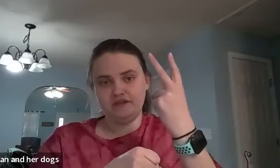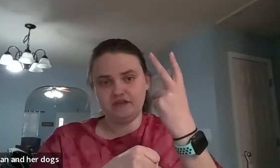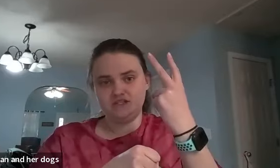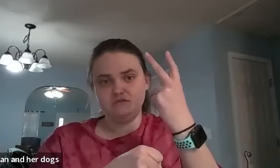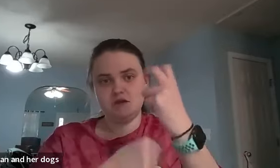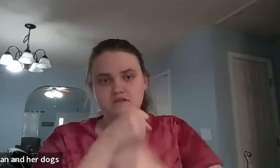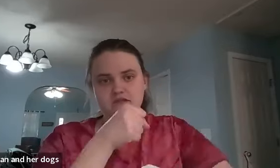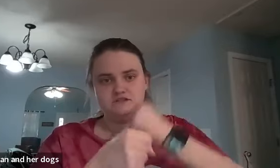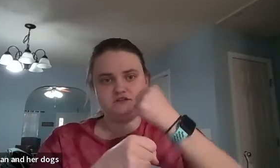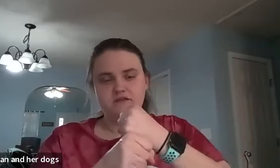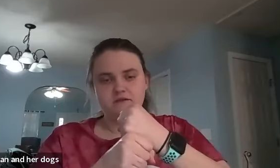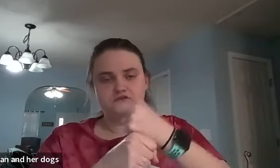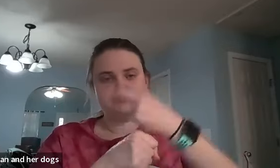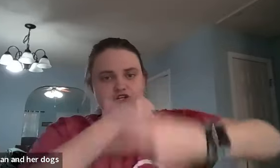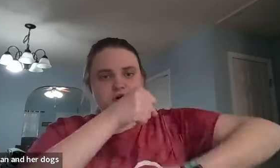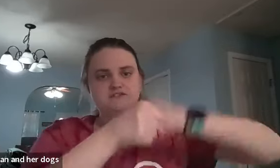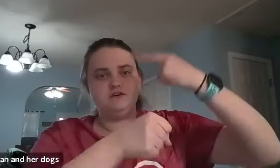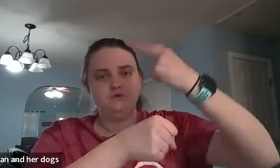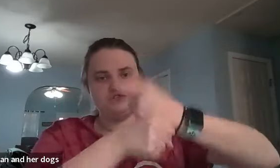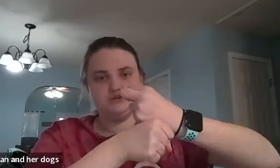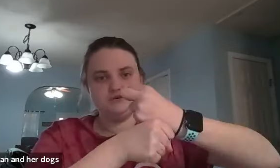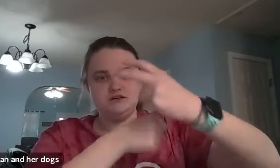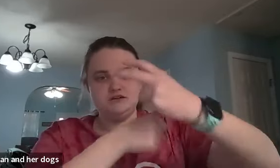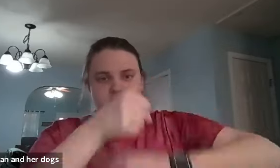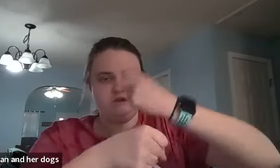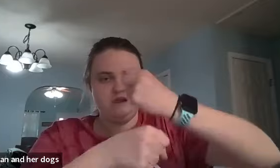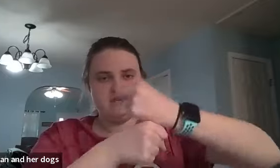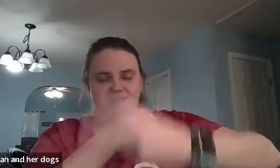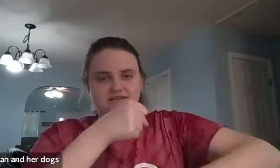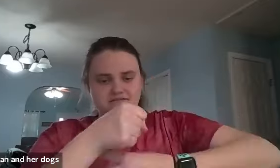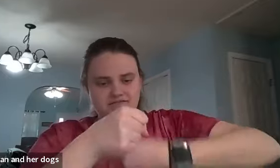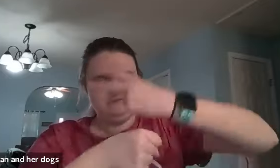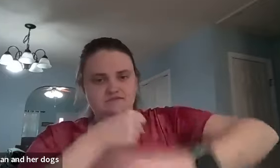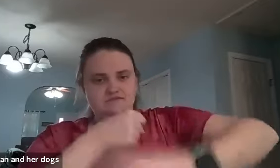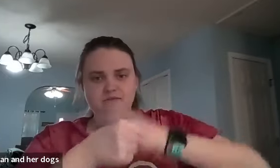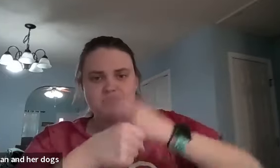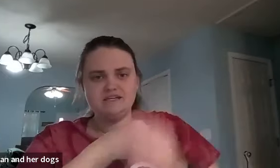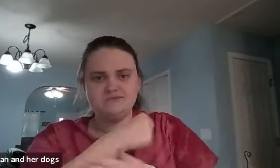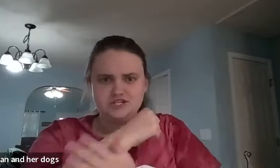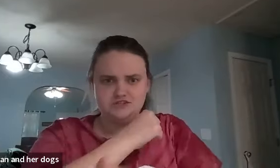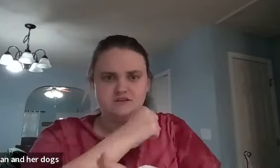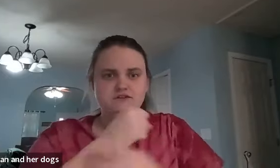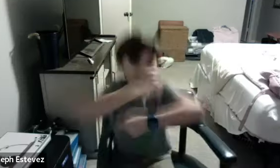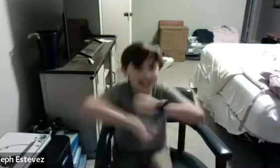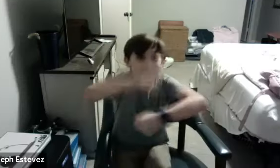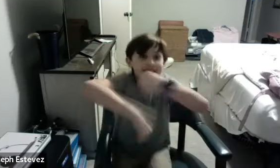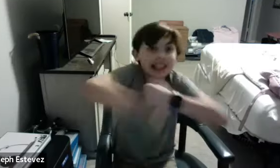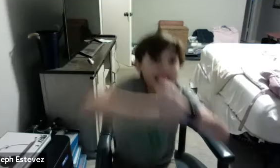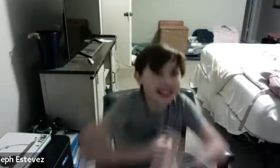that two up and then you still make that motion. So you don't have to go full 2 years with your hand. Like it, you might end up scratching. Good. So you do two and